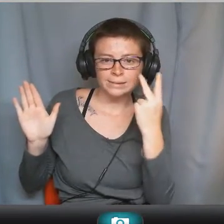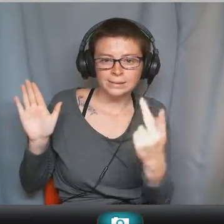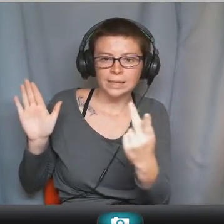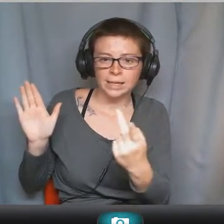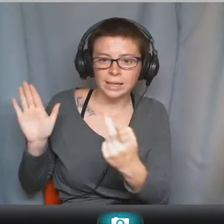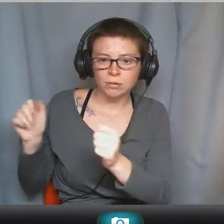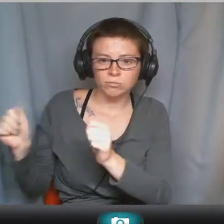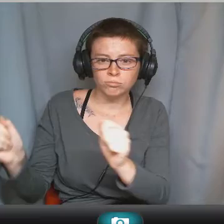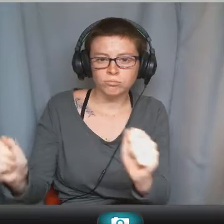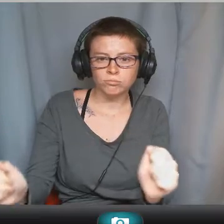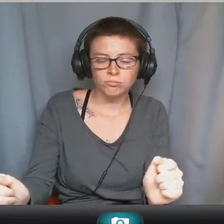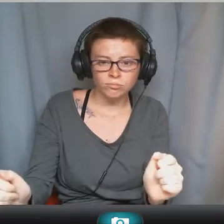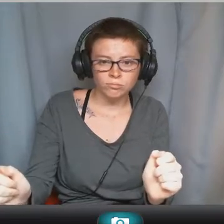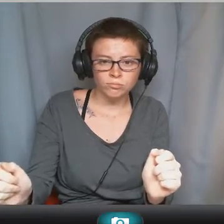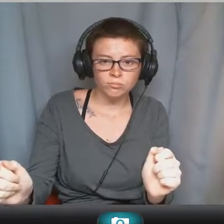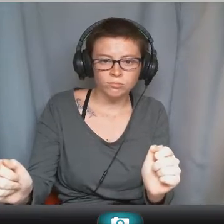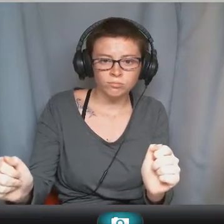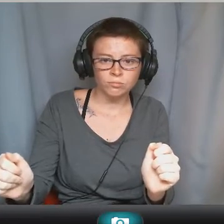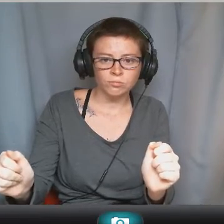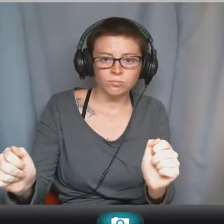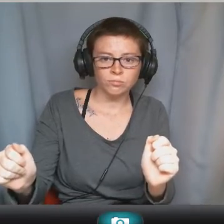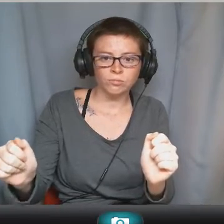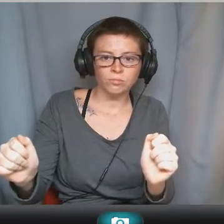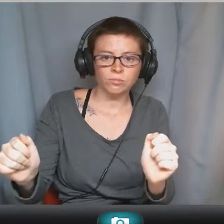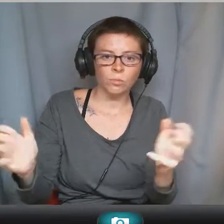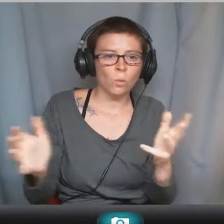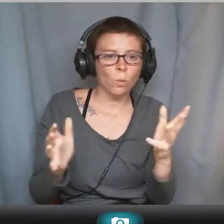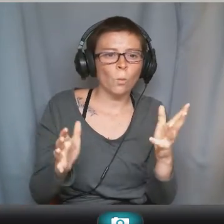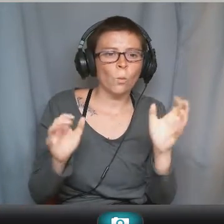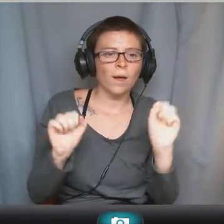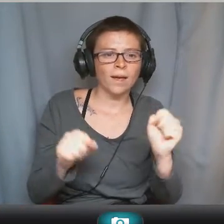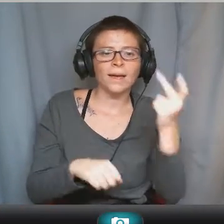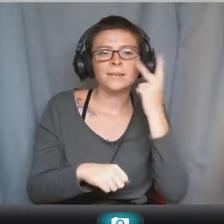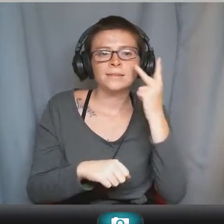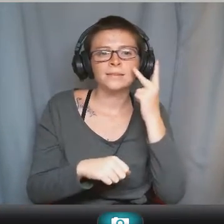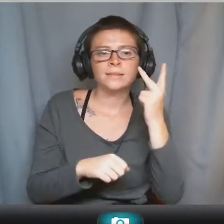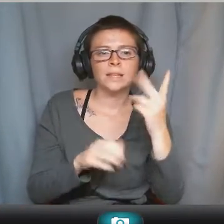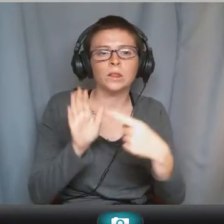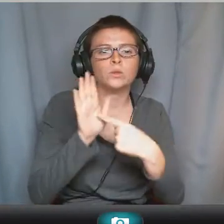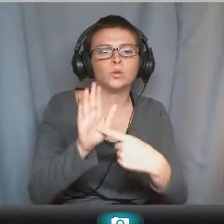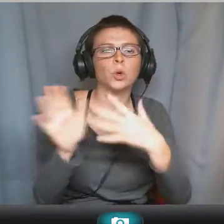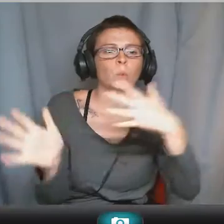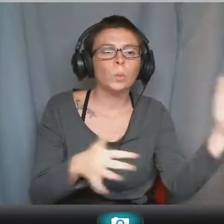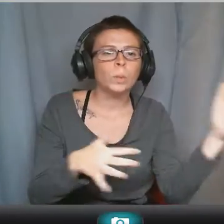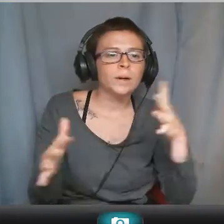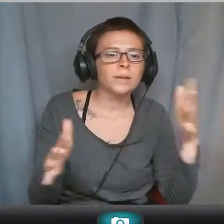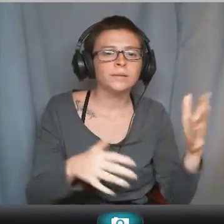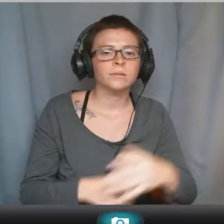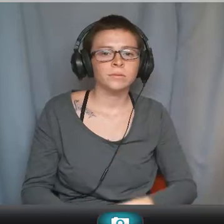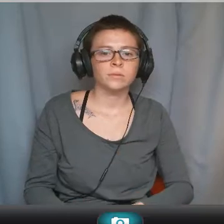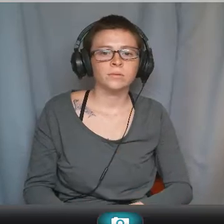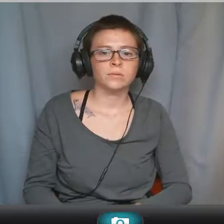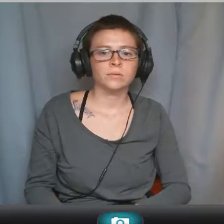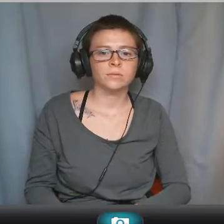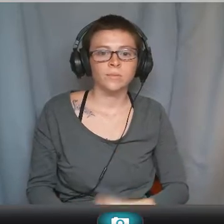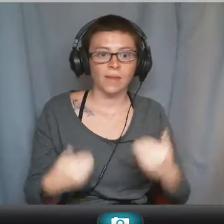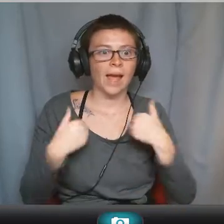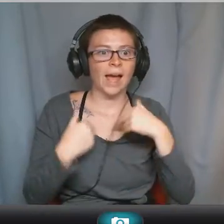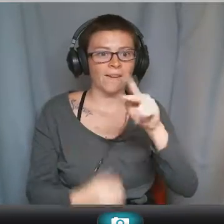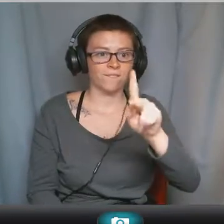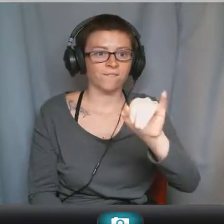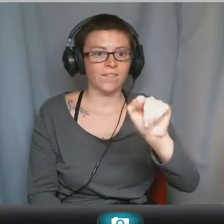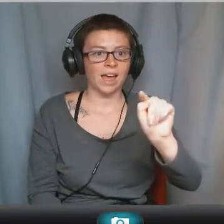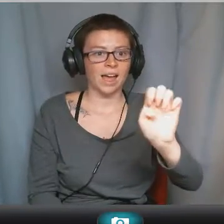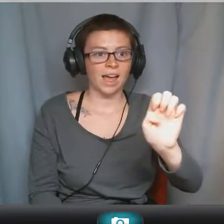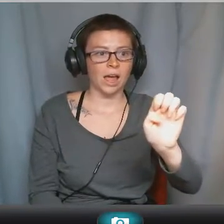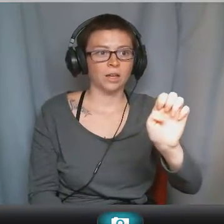Michelle, what do you see? The kite is flying now. Without the wind, would that kite go so high?